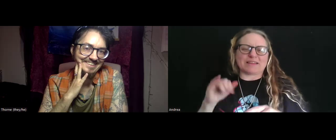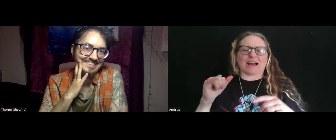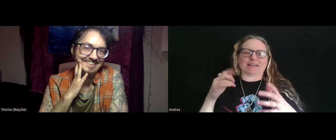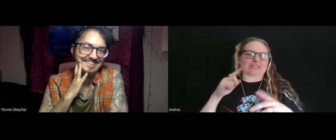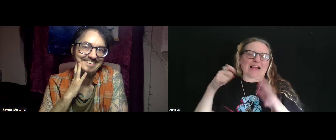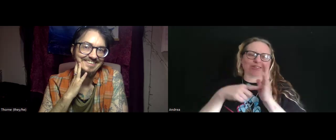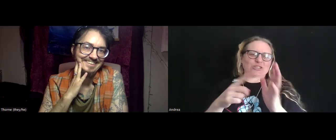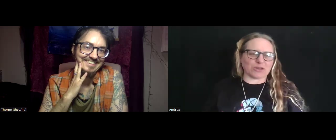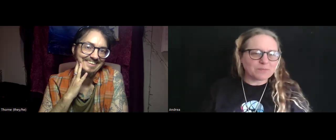I just had to show you.